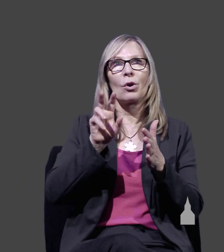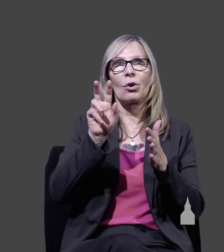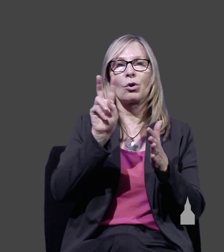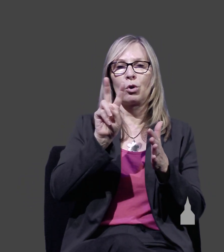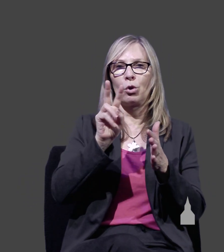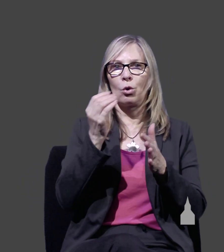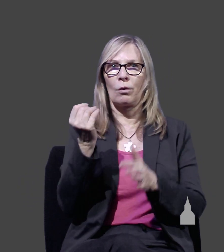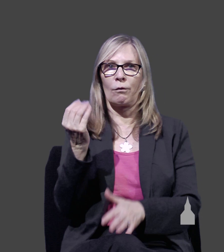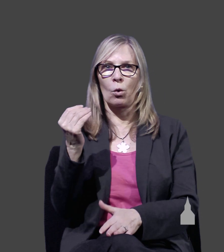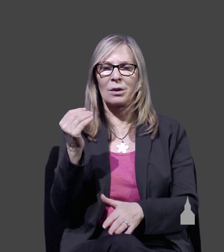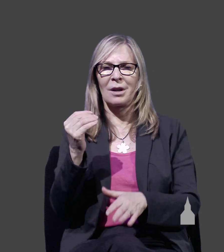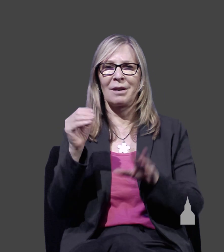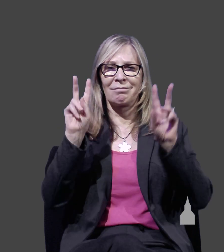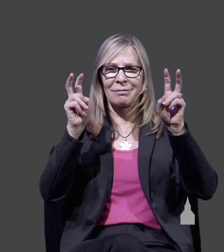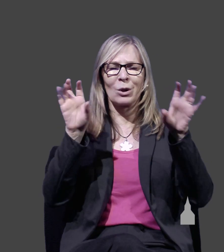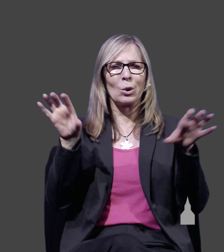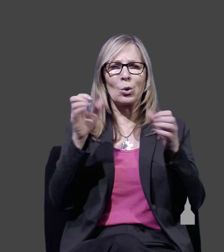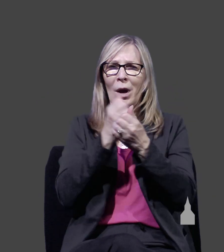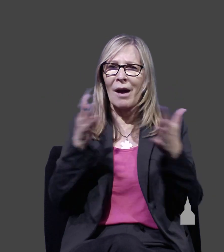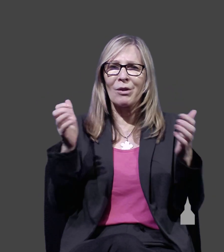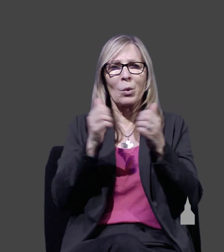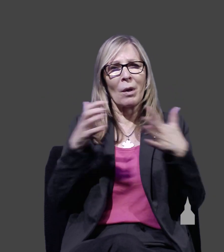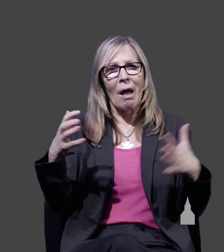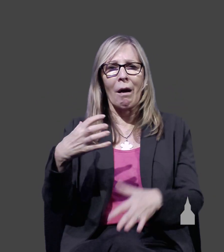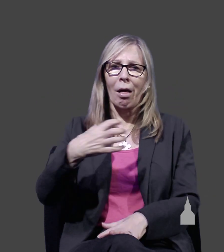without grumbling or disputing.